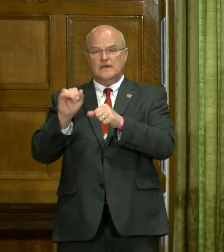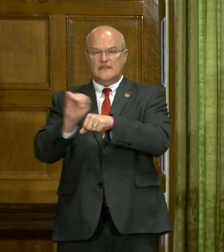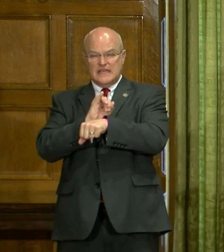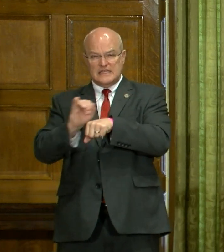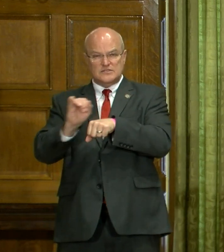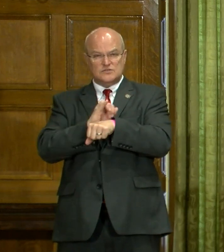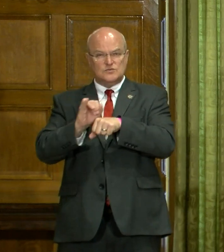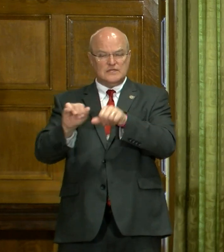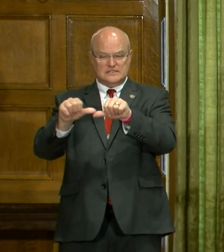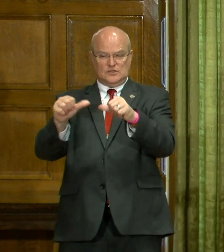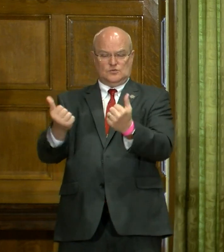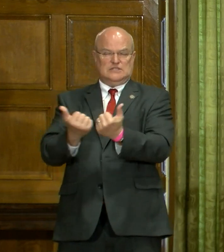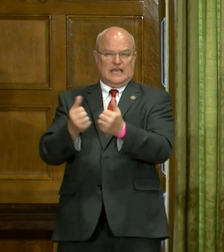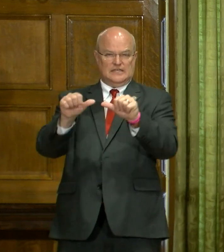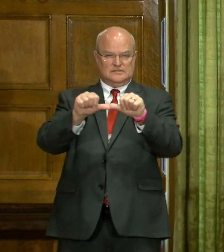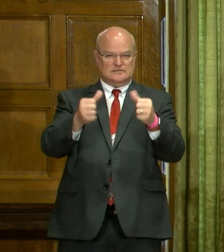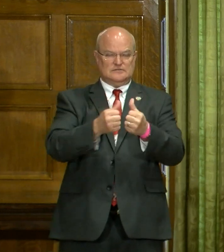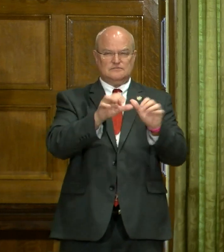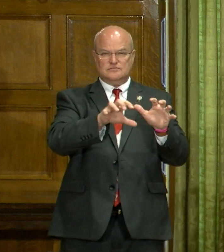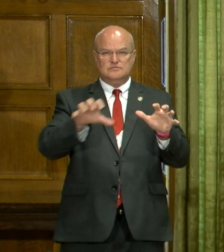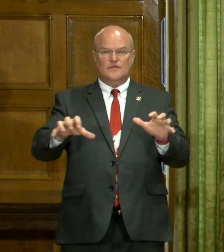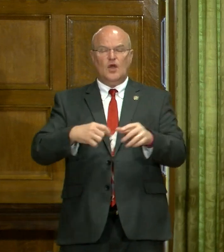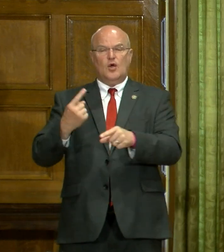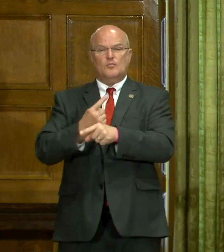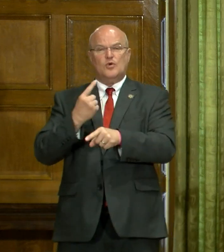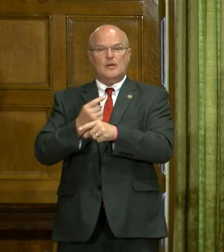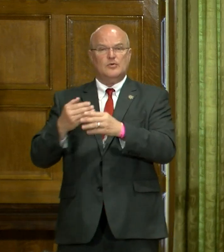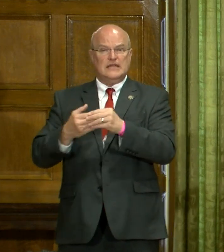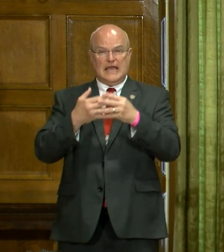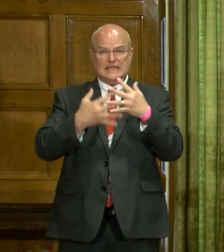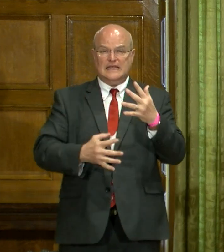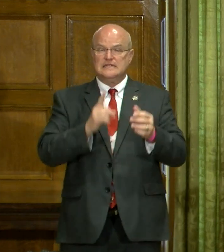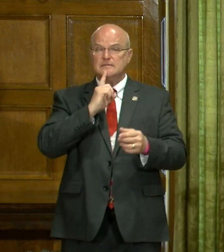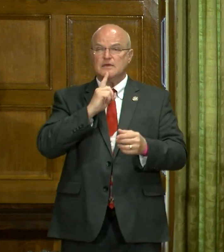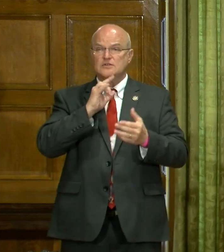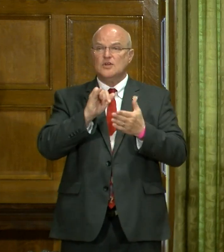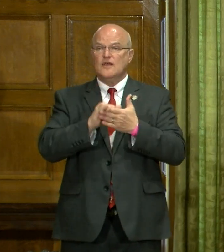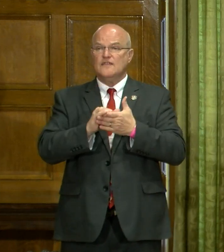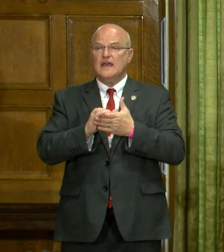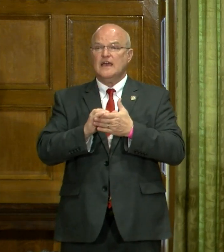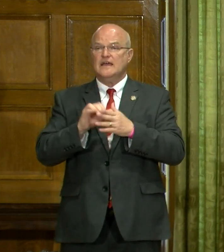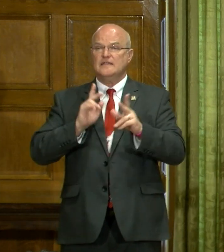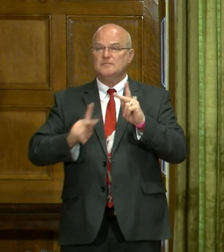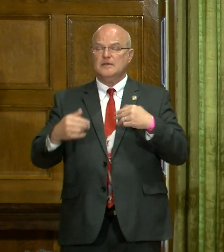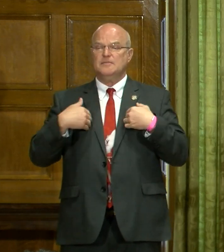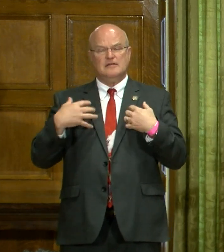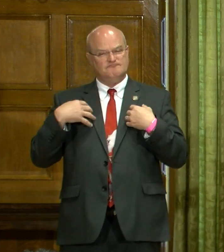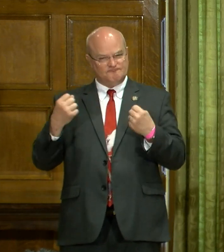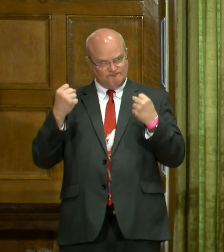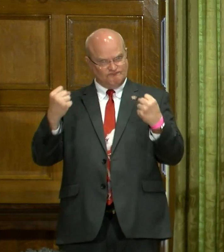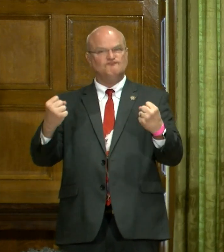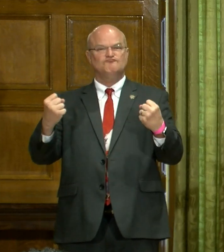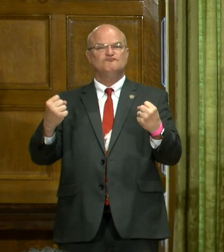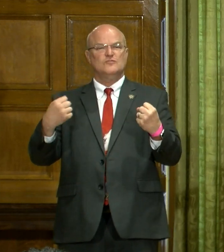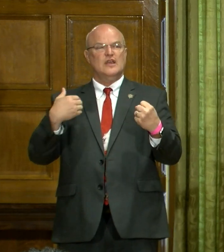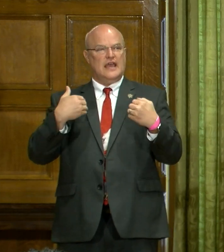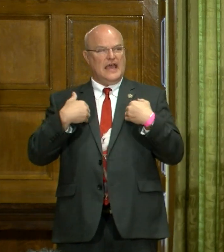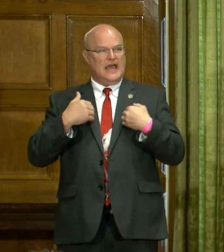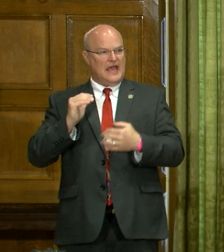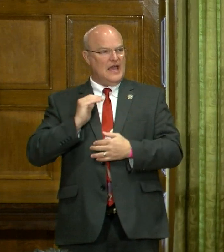industry associations on proper guidelines to make sure that consumers have confidence that we can have